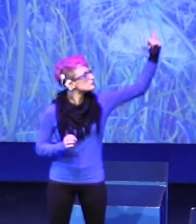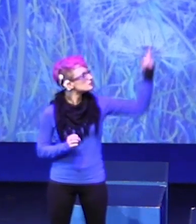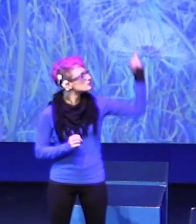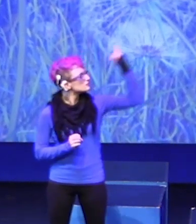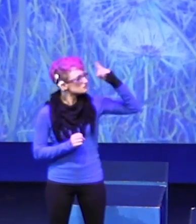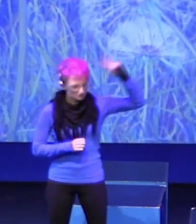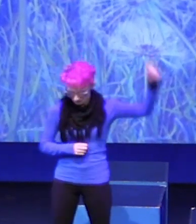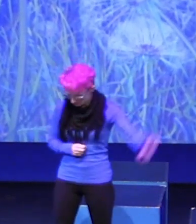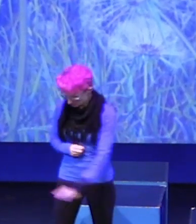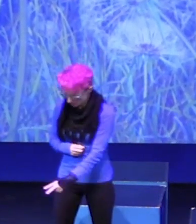A man